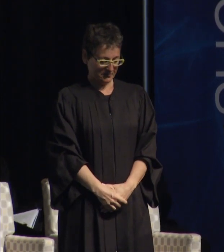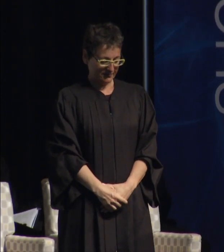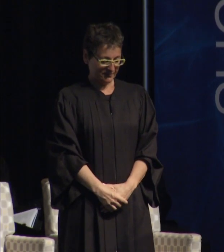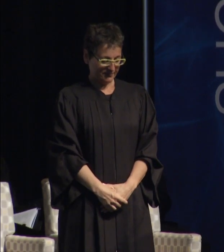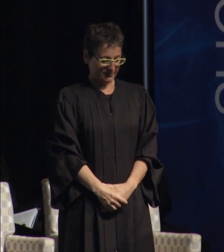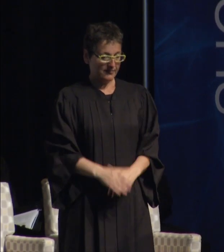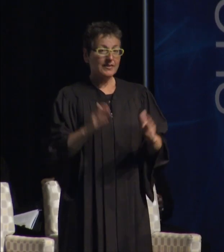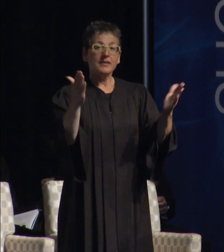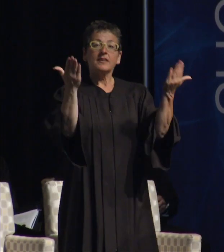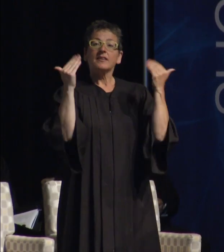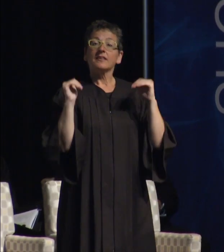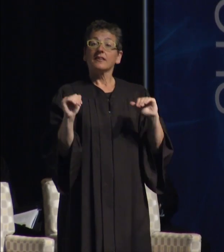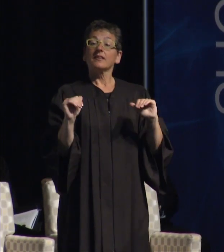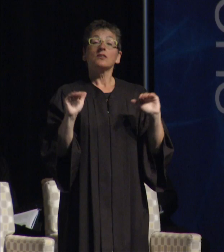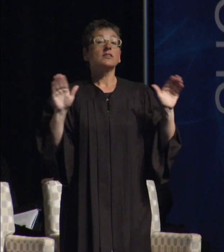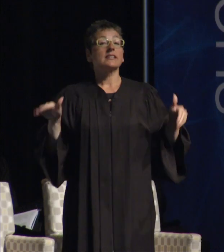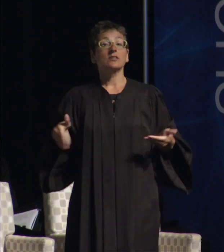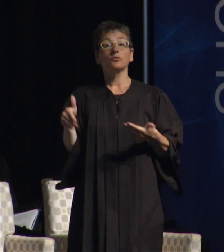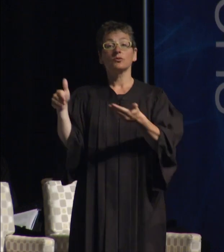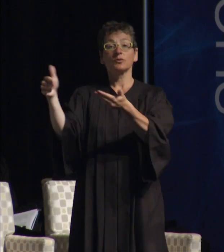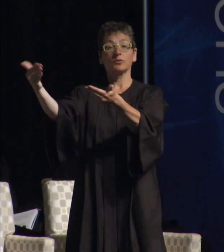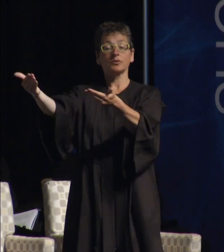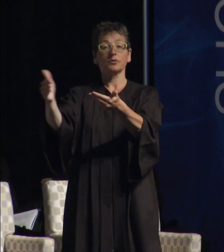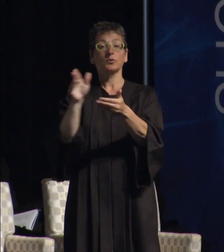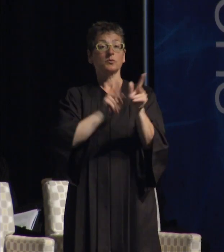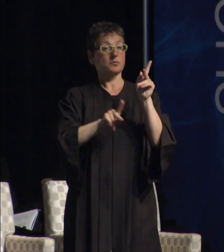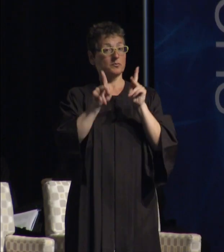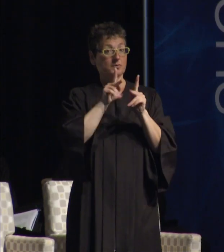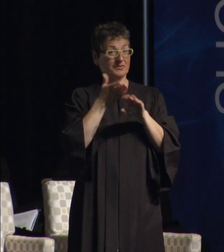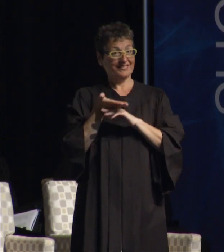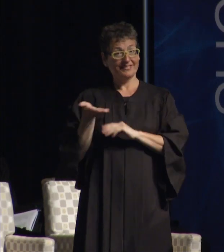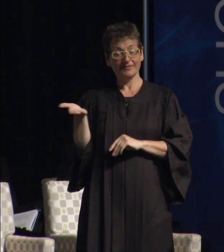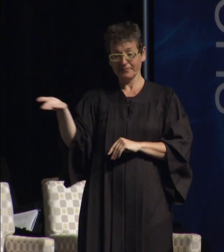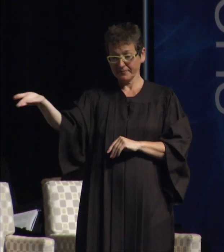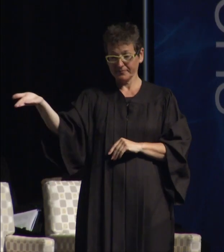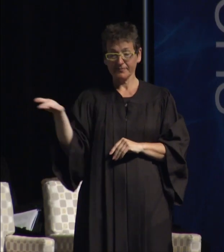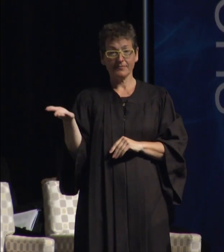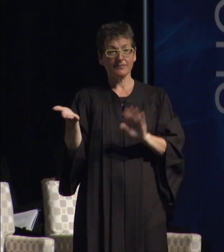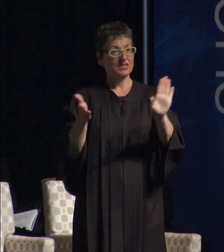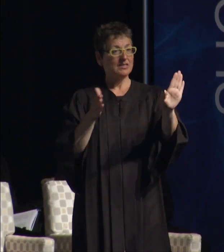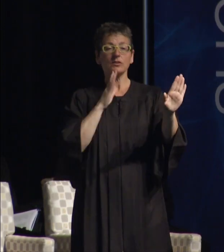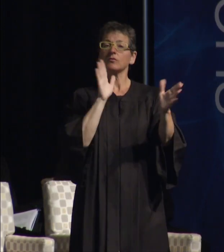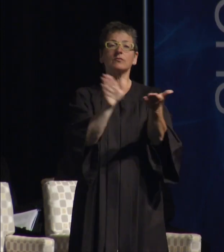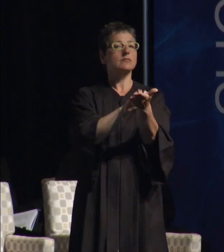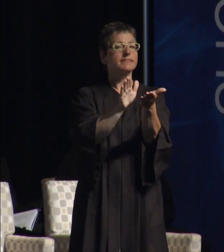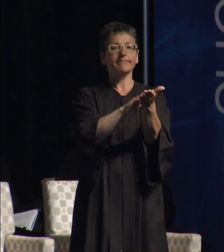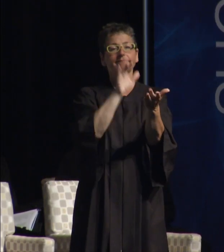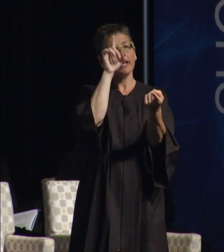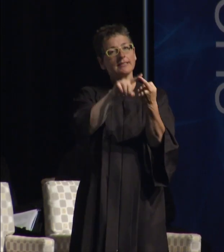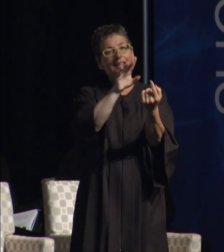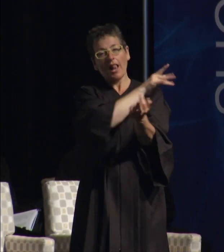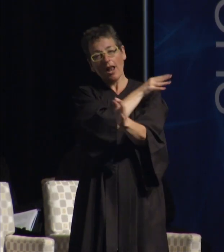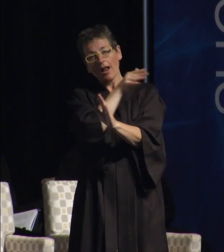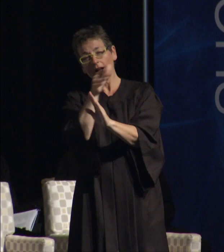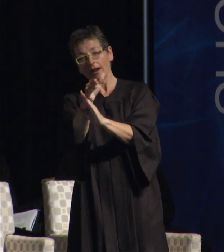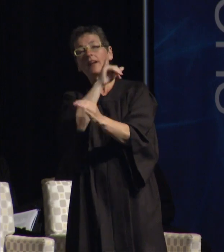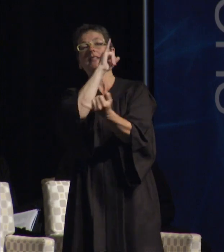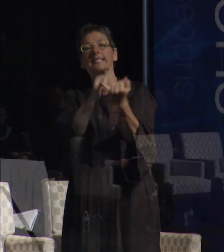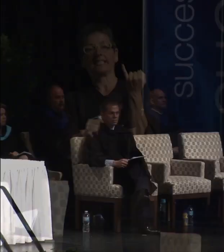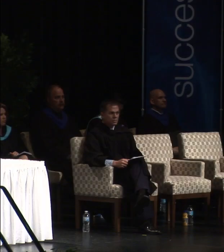At this moment, I would like to introduce the stage guests, and I would ask you to hold your applause until I've read all the